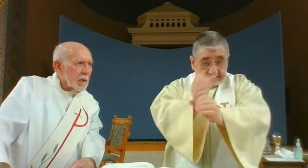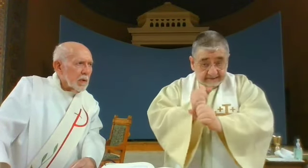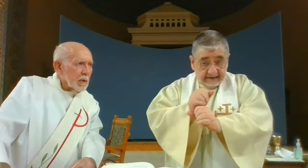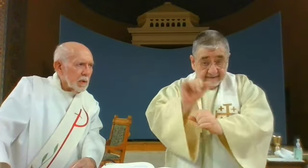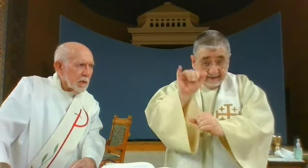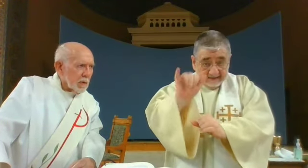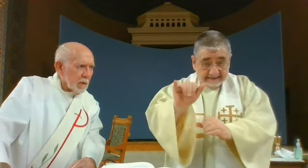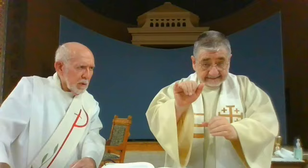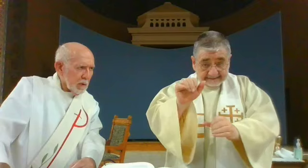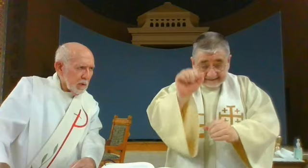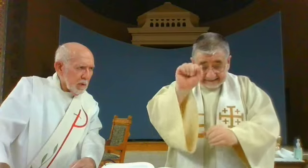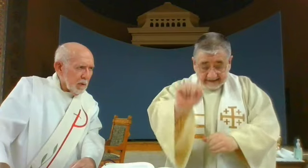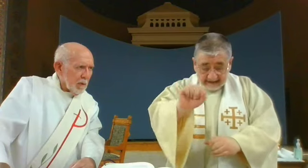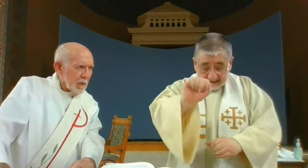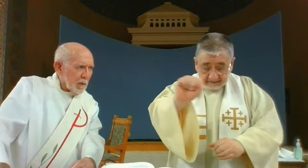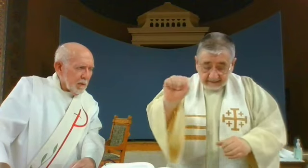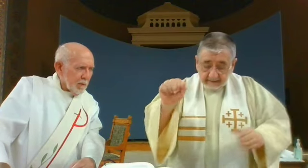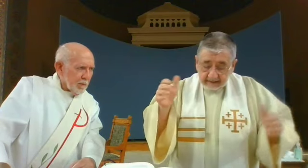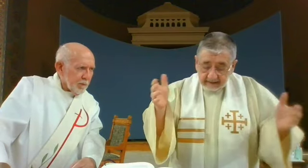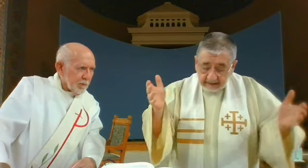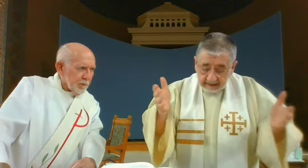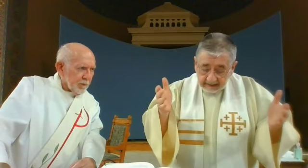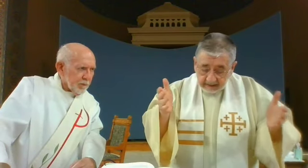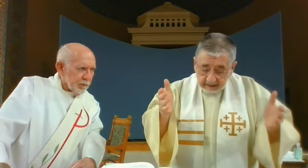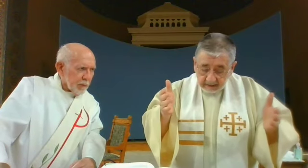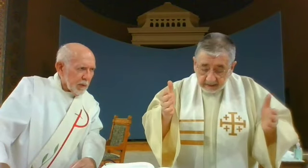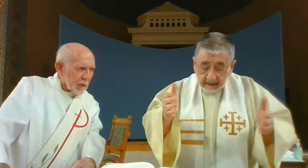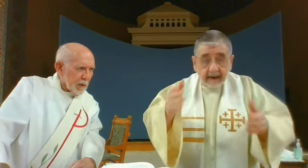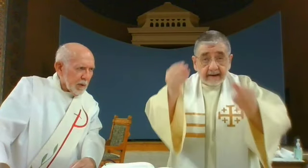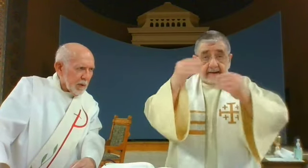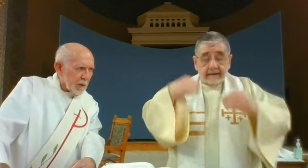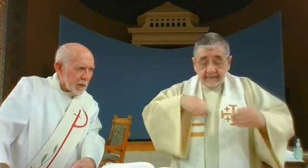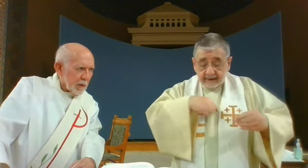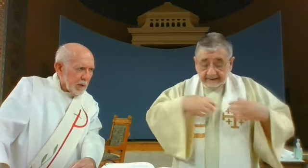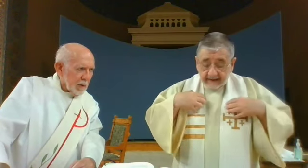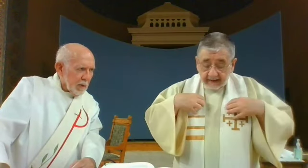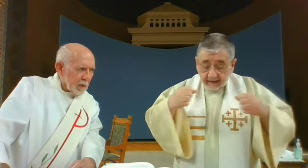May receiving this sacrament, O Lord, our God,